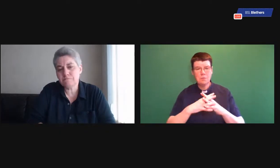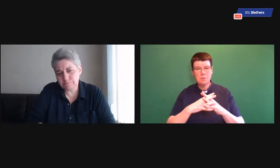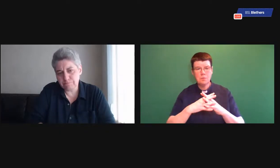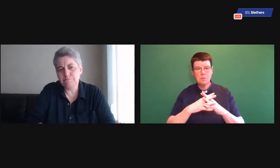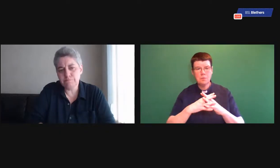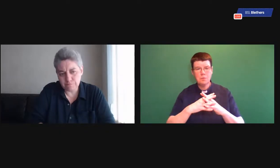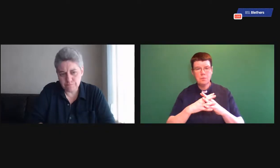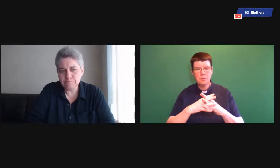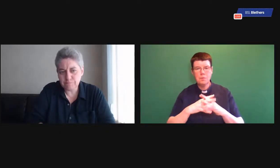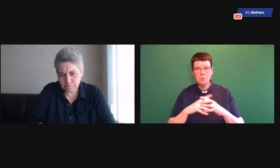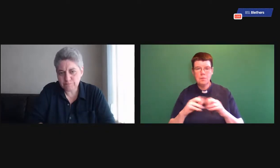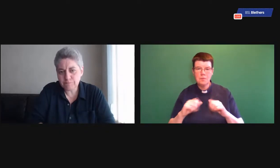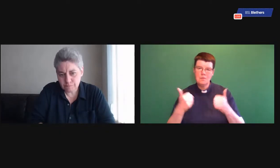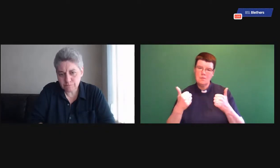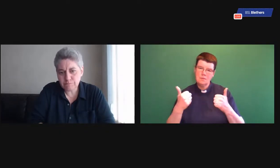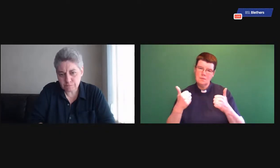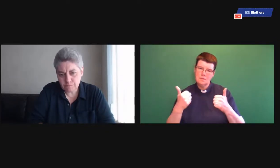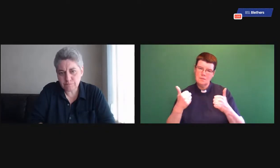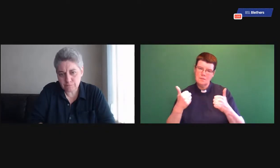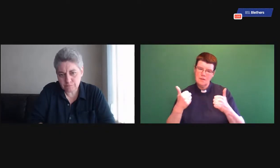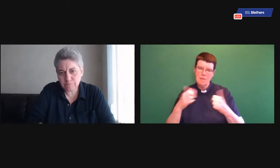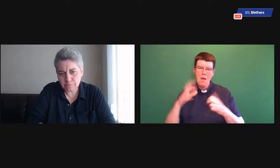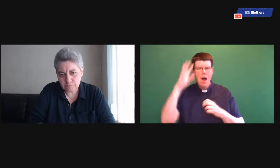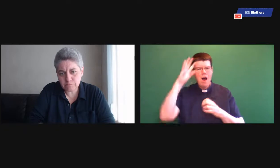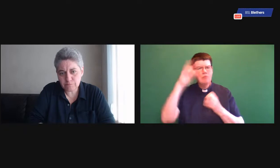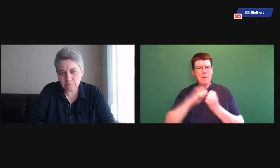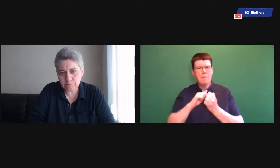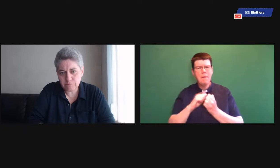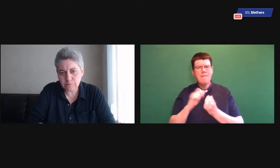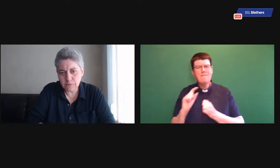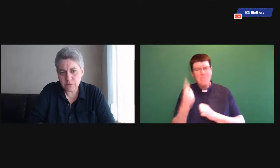get interpreters? Well, I didn't get interpreters. What I had